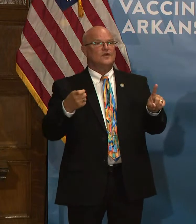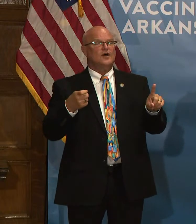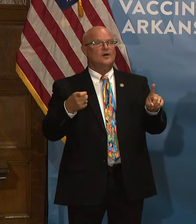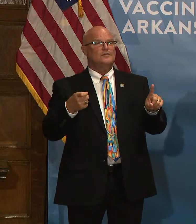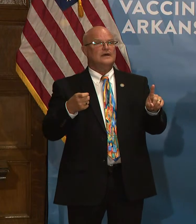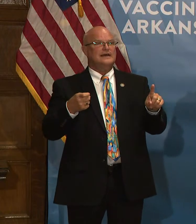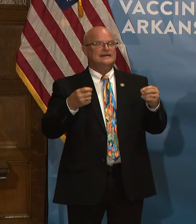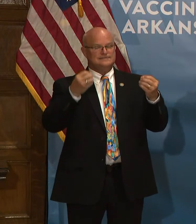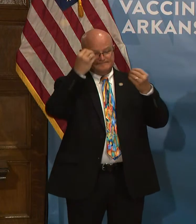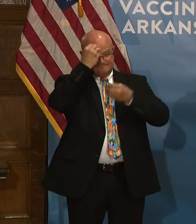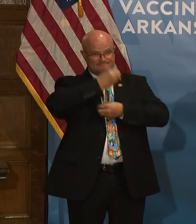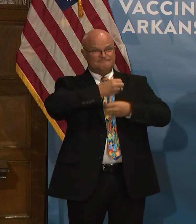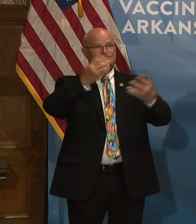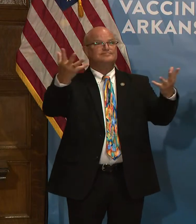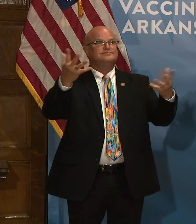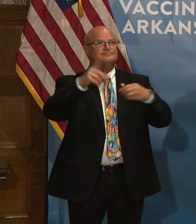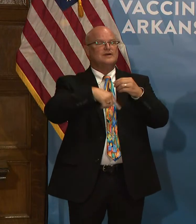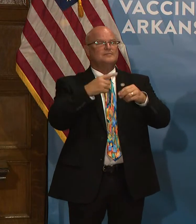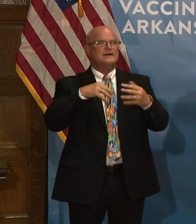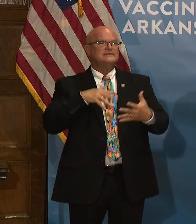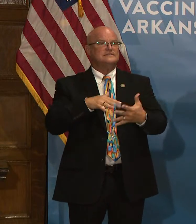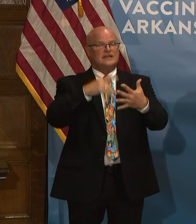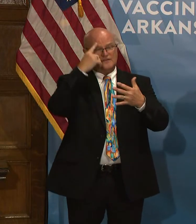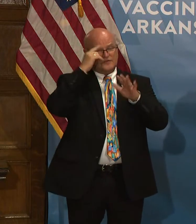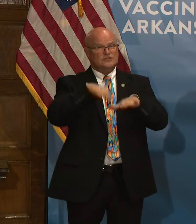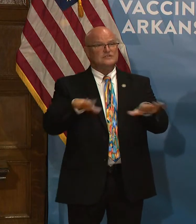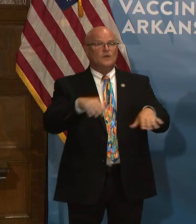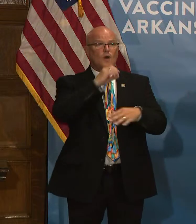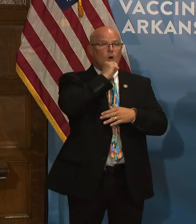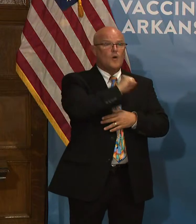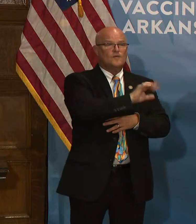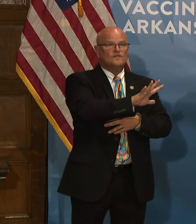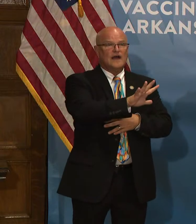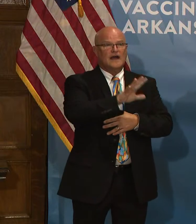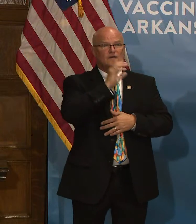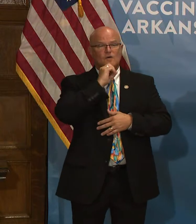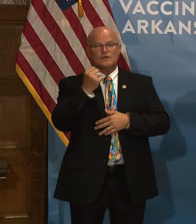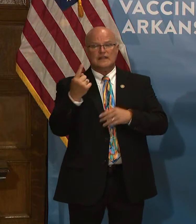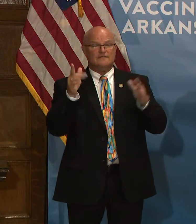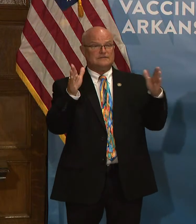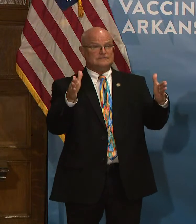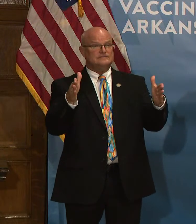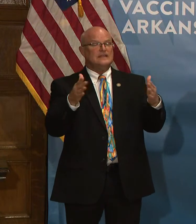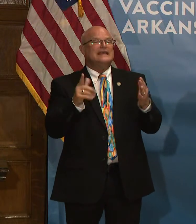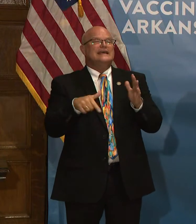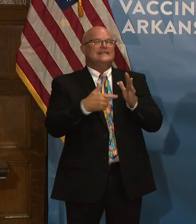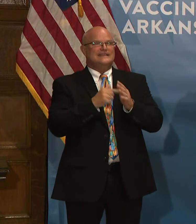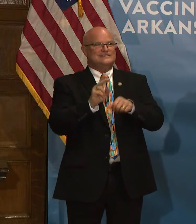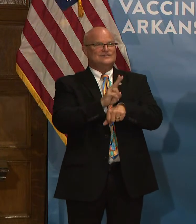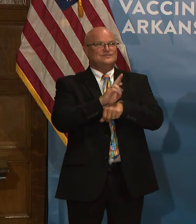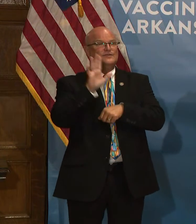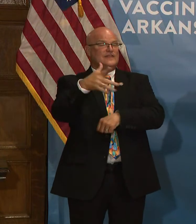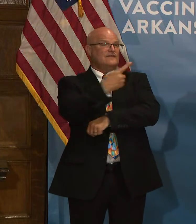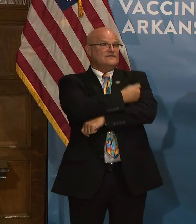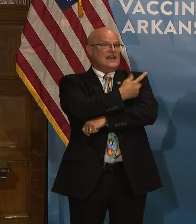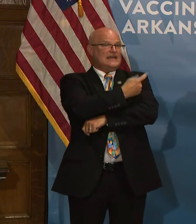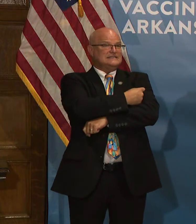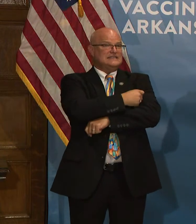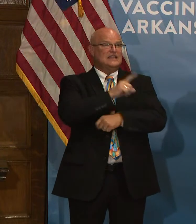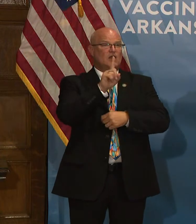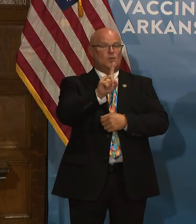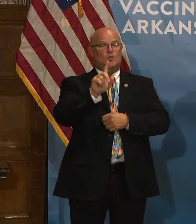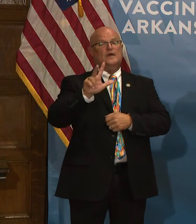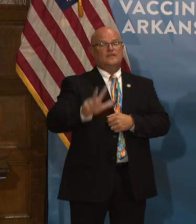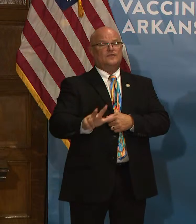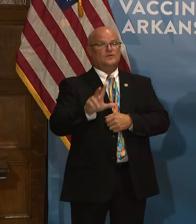these publicly, about their study for children between the ages of 5 and 11. This is using their vaccine at 1/3